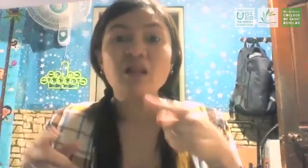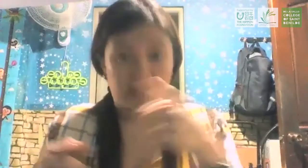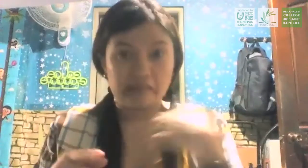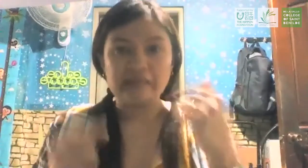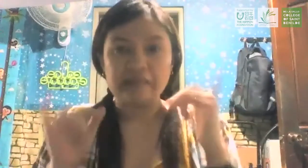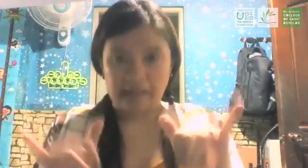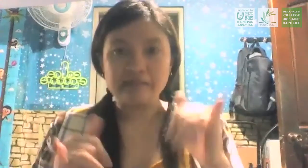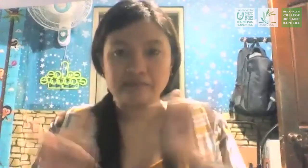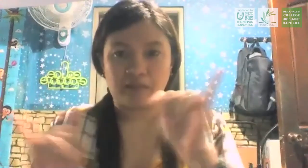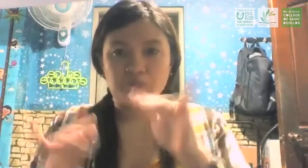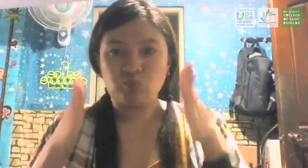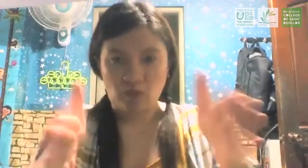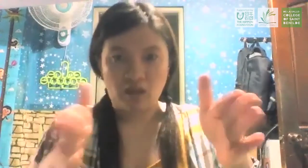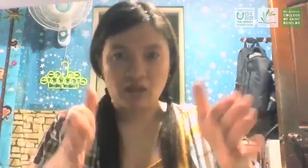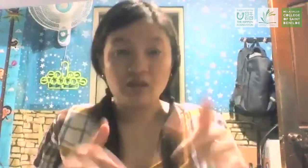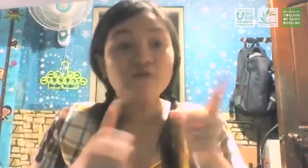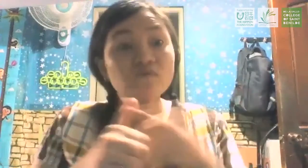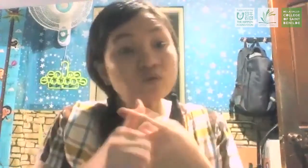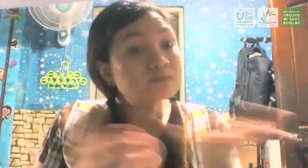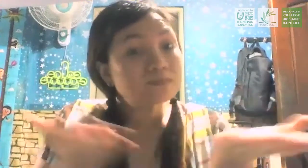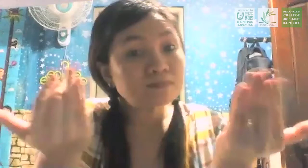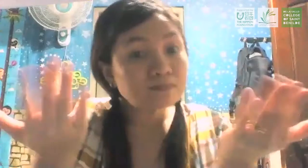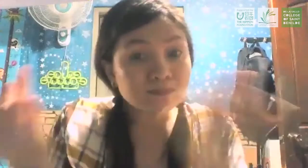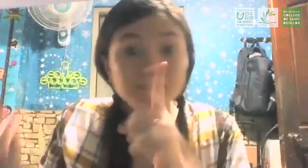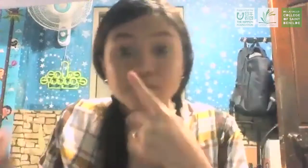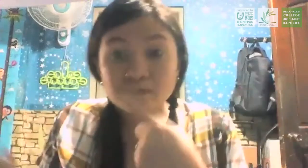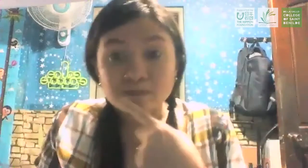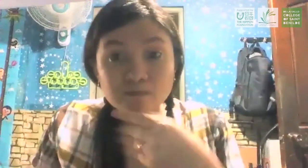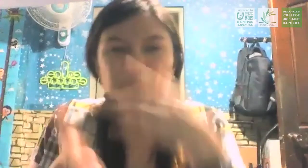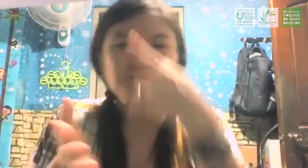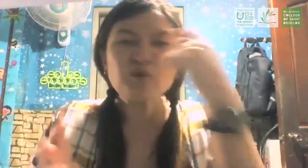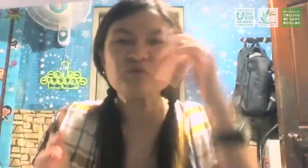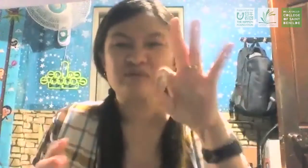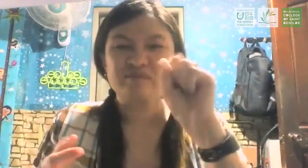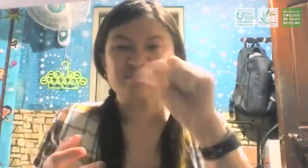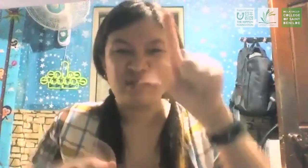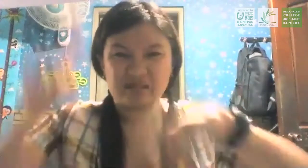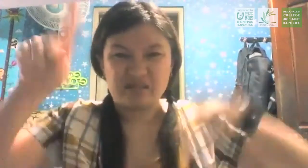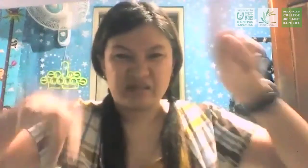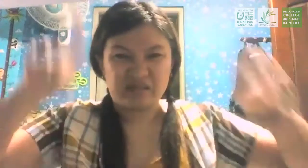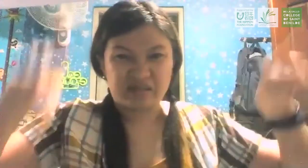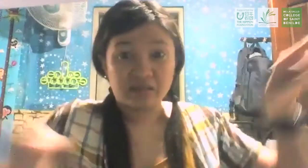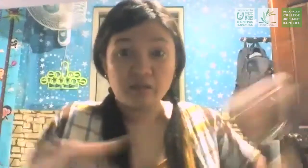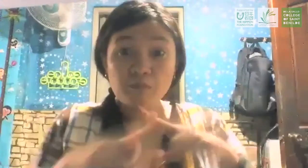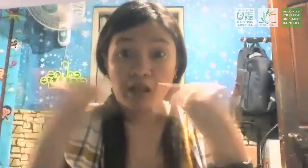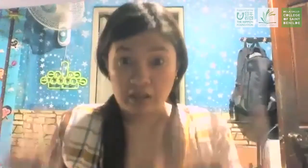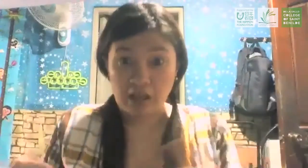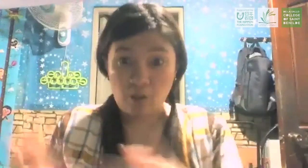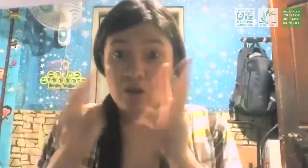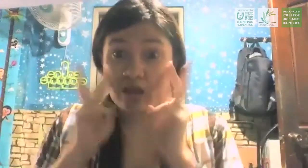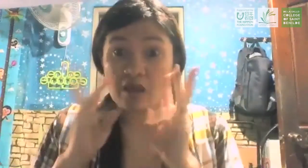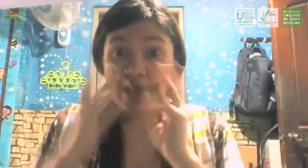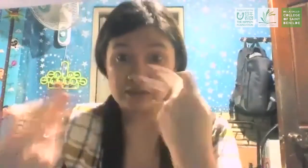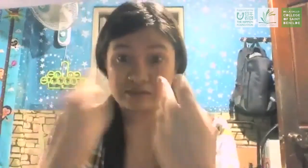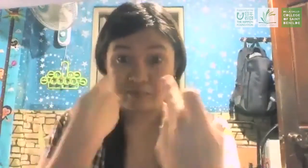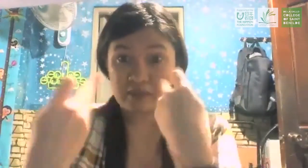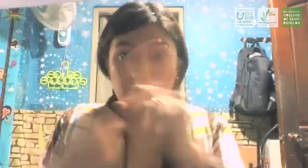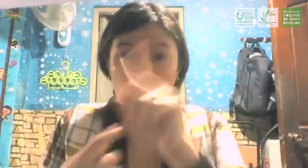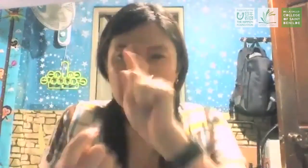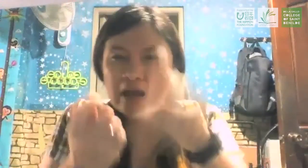Some of us have a lot of experience teaching, so they have different ways to encourage classroom